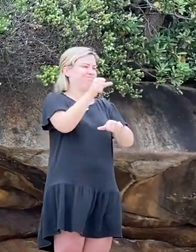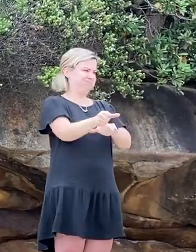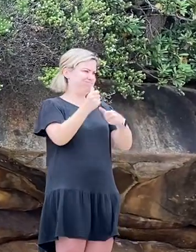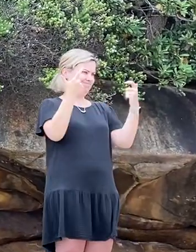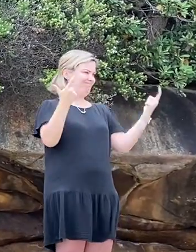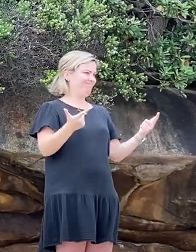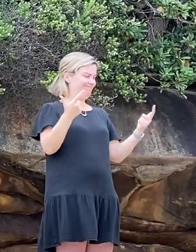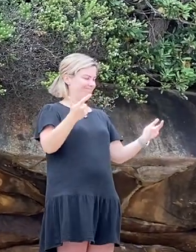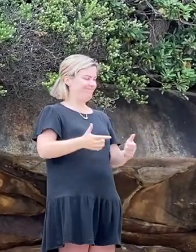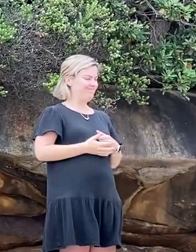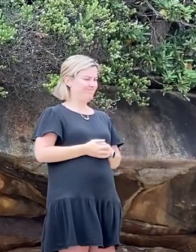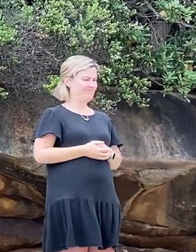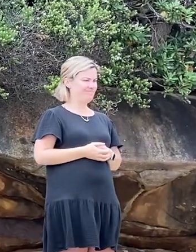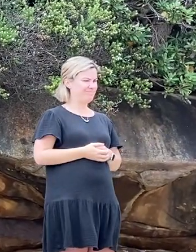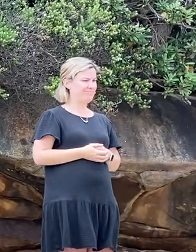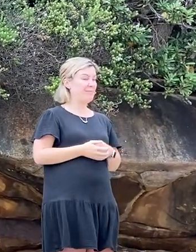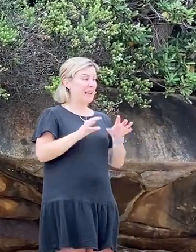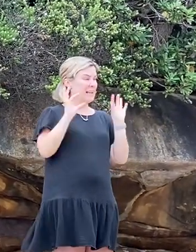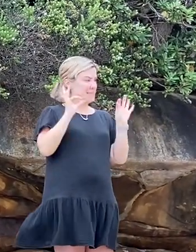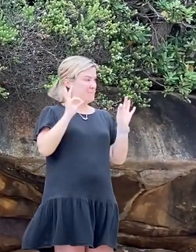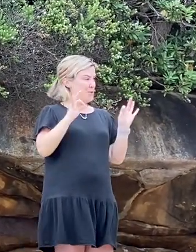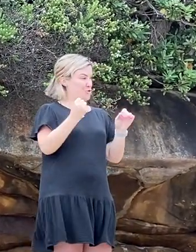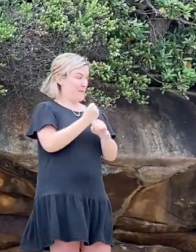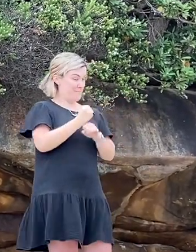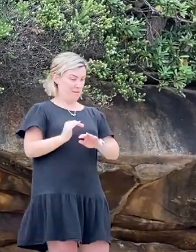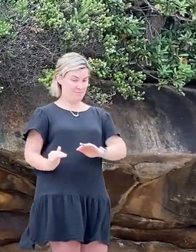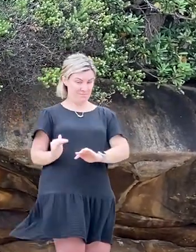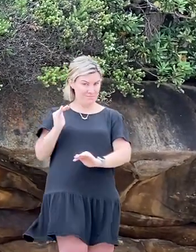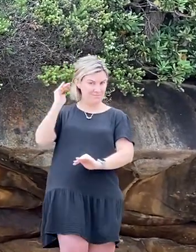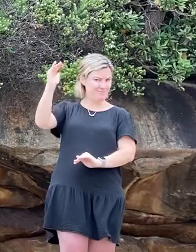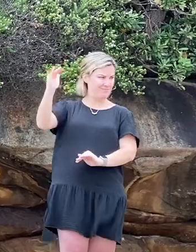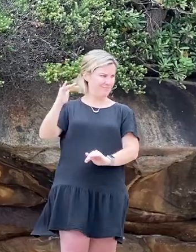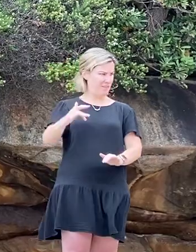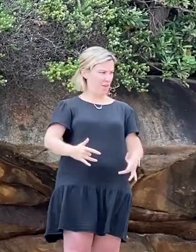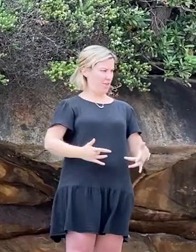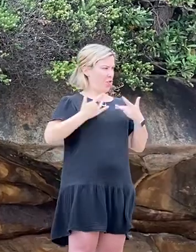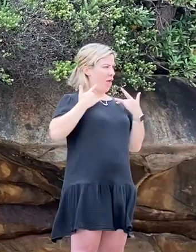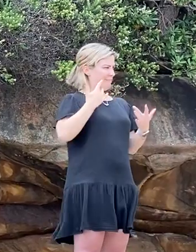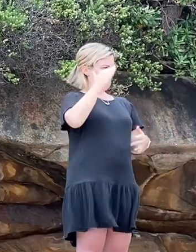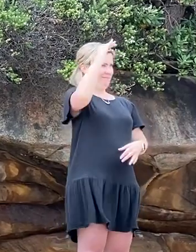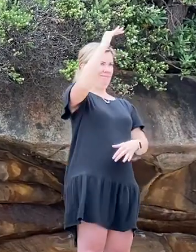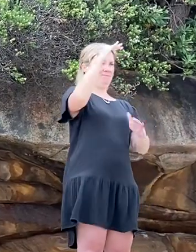particularly making something that's life-size as well,